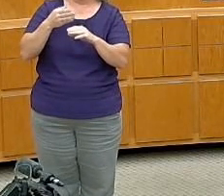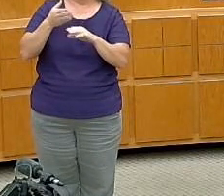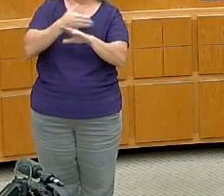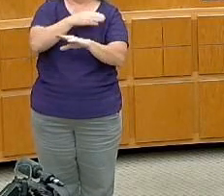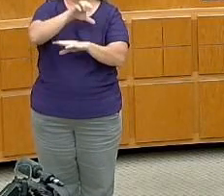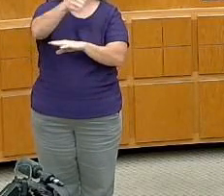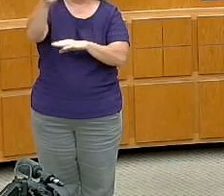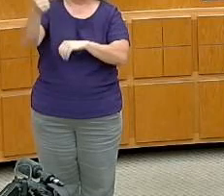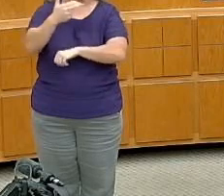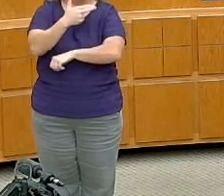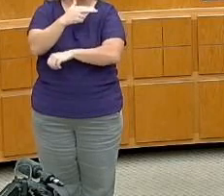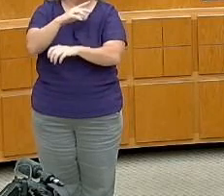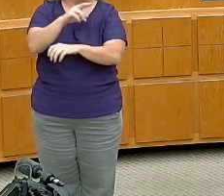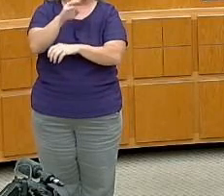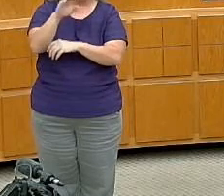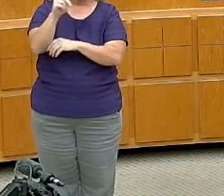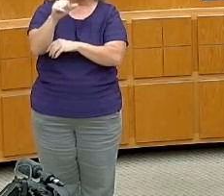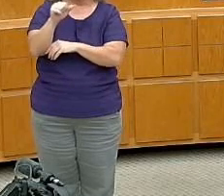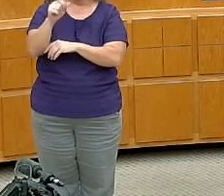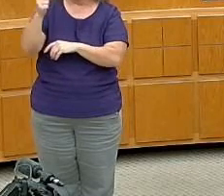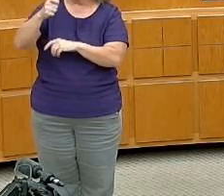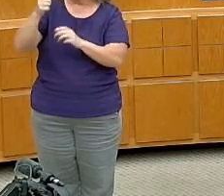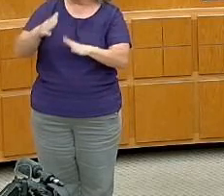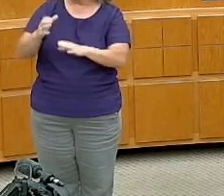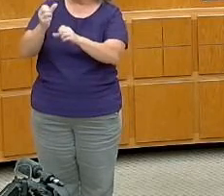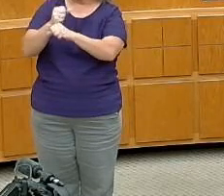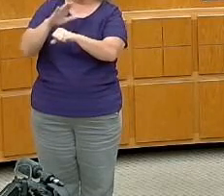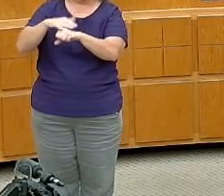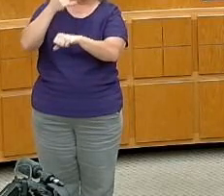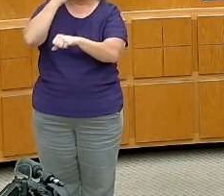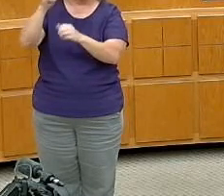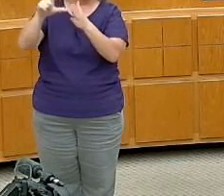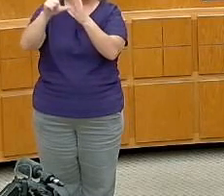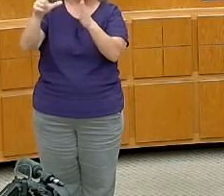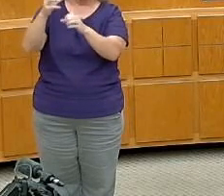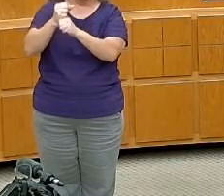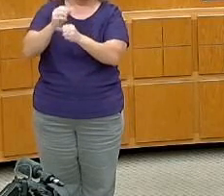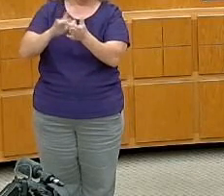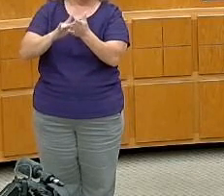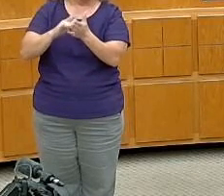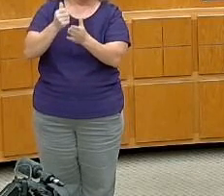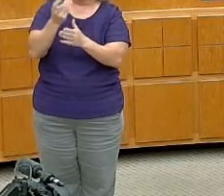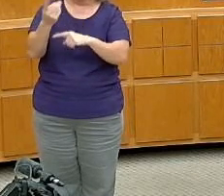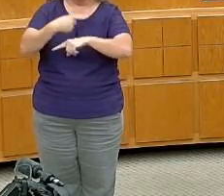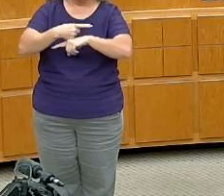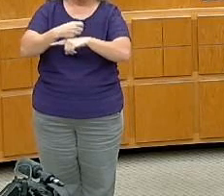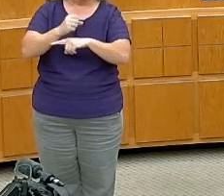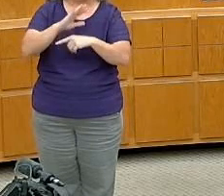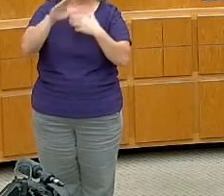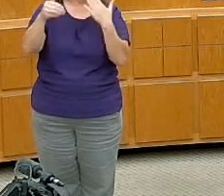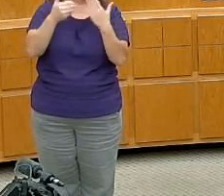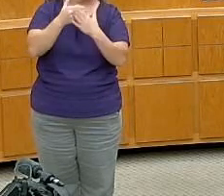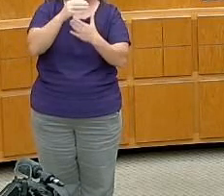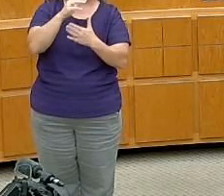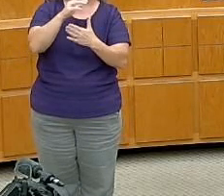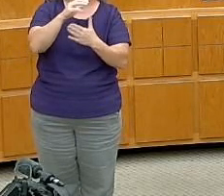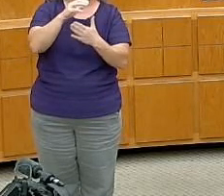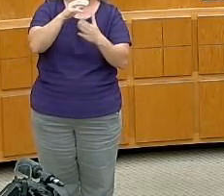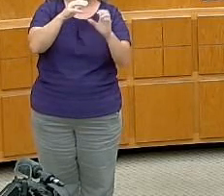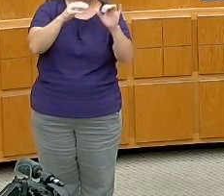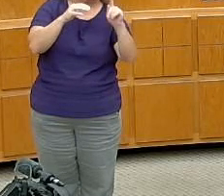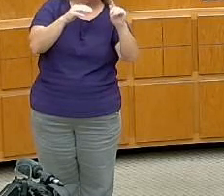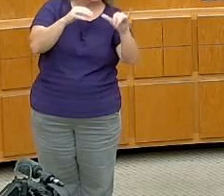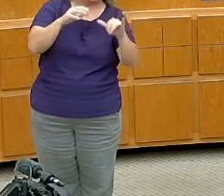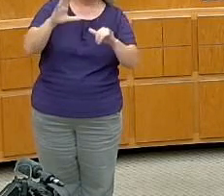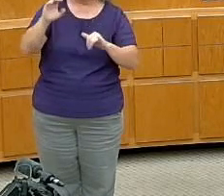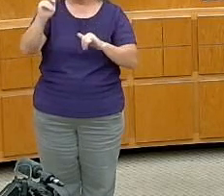Judge got on the phone right away and got these medicines in a few days. So all the city and county officials are eager to help in